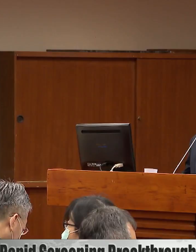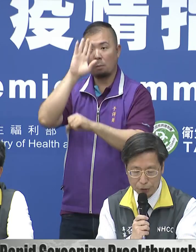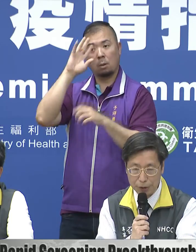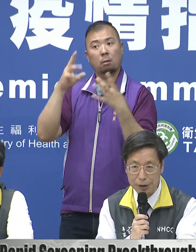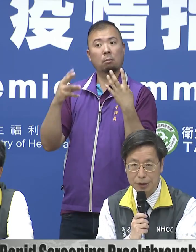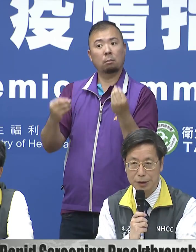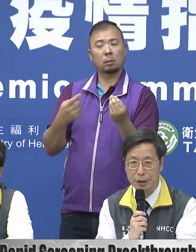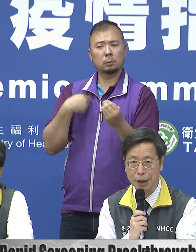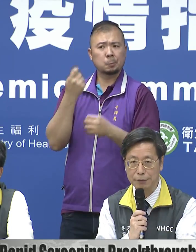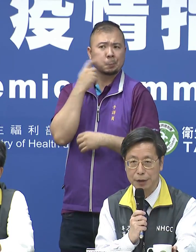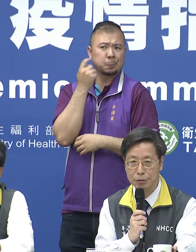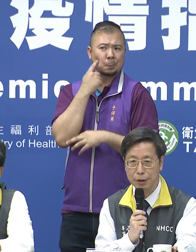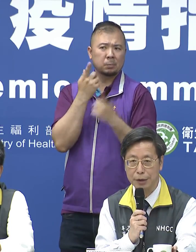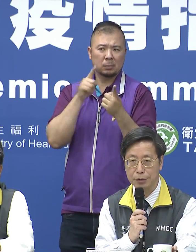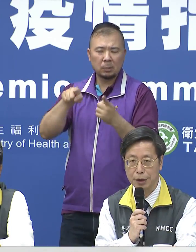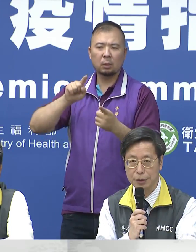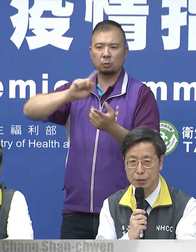use.